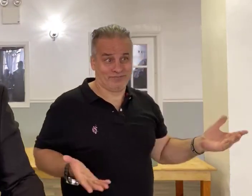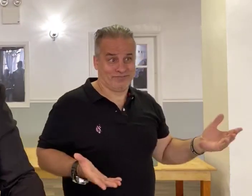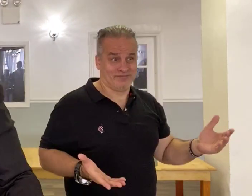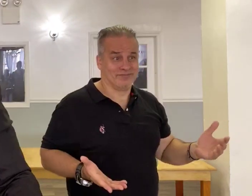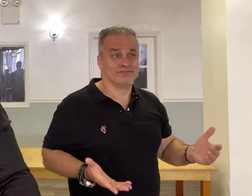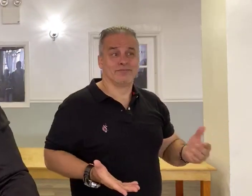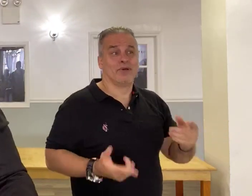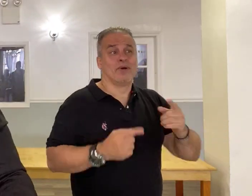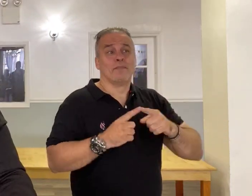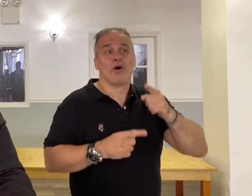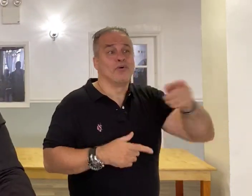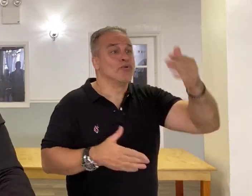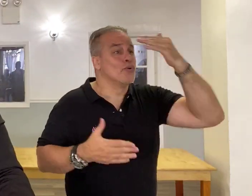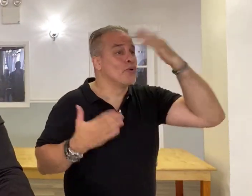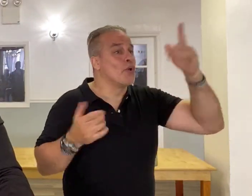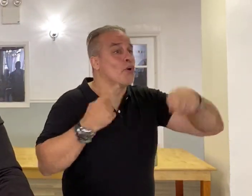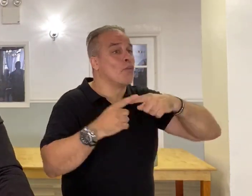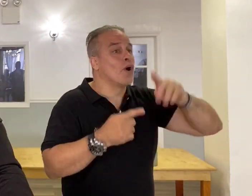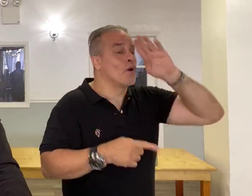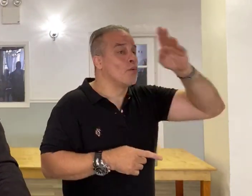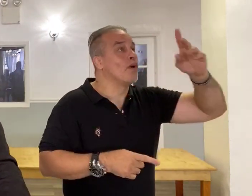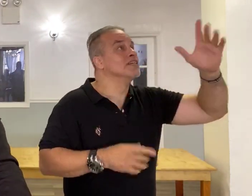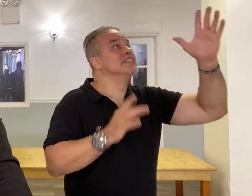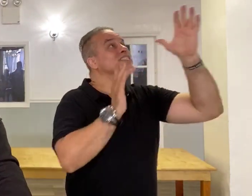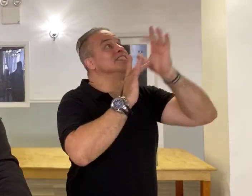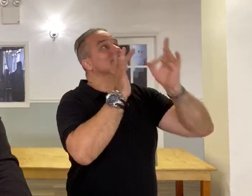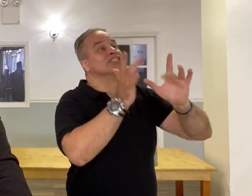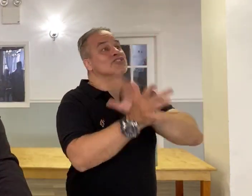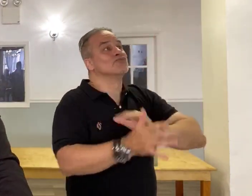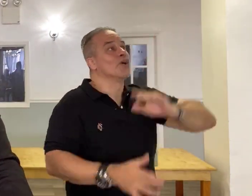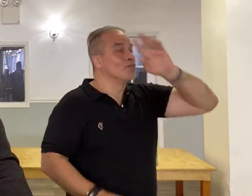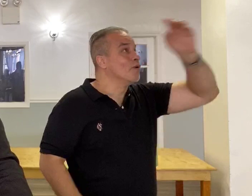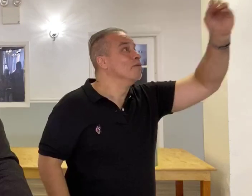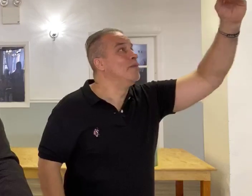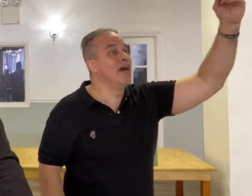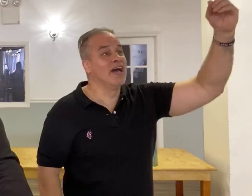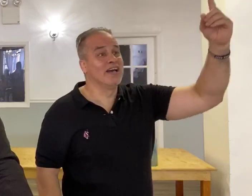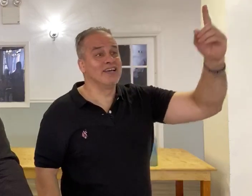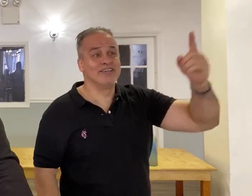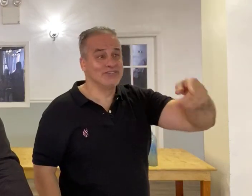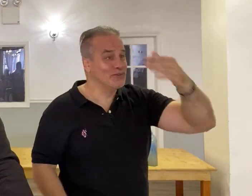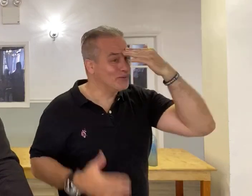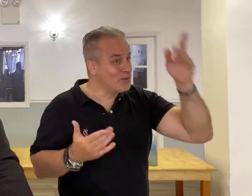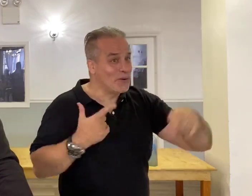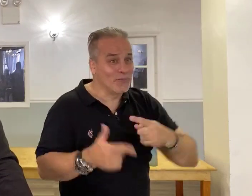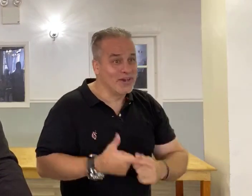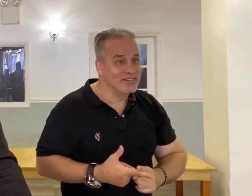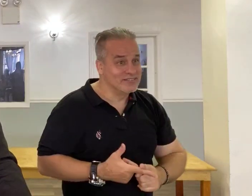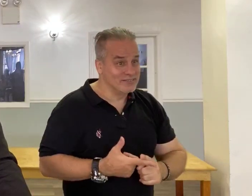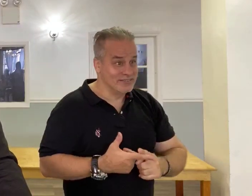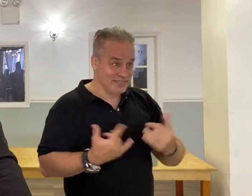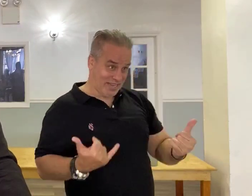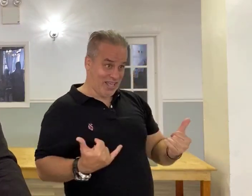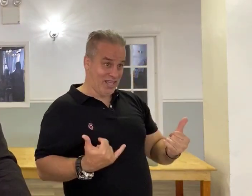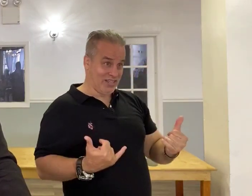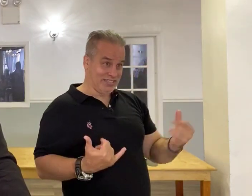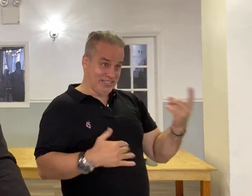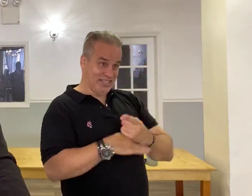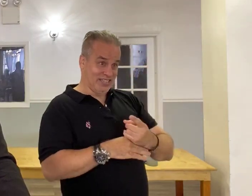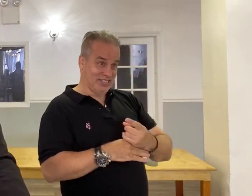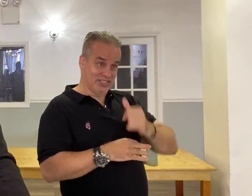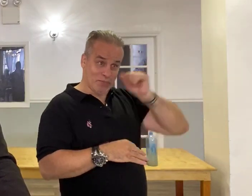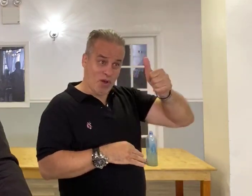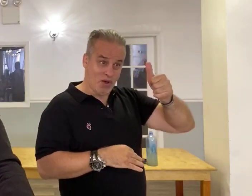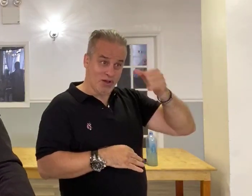from now. He may come only hours from now. We don't know. What is your life? It is even a vapor that appeareth